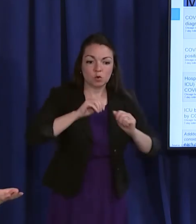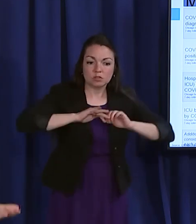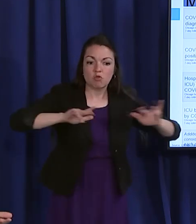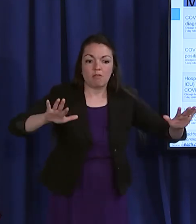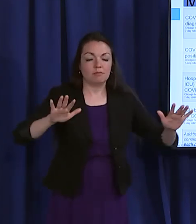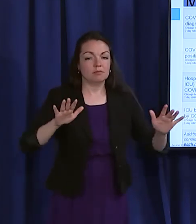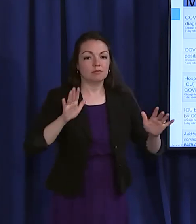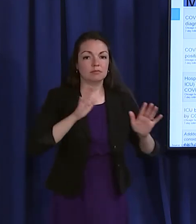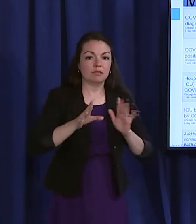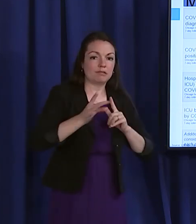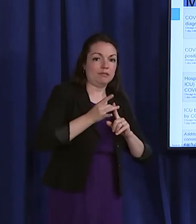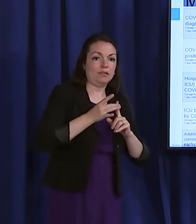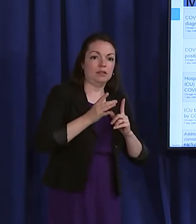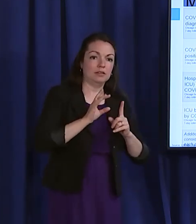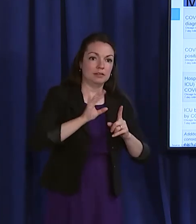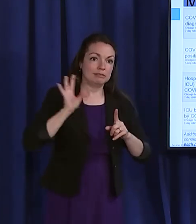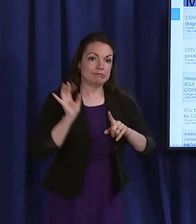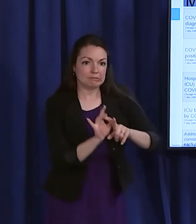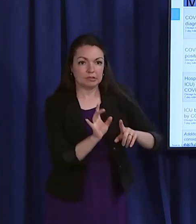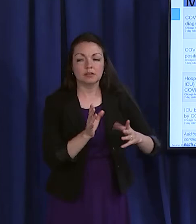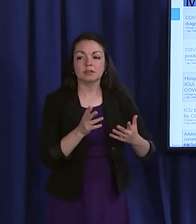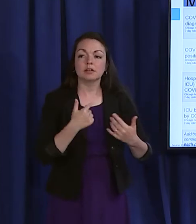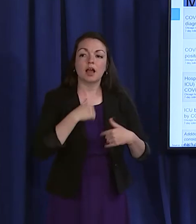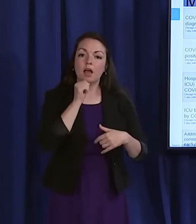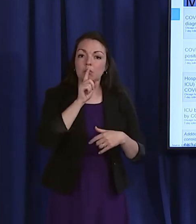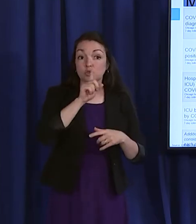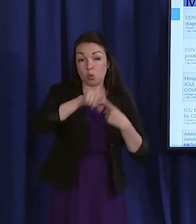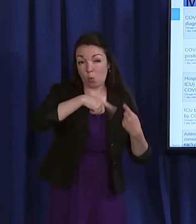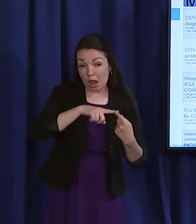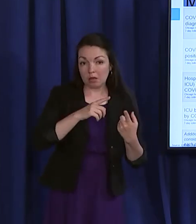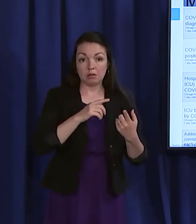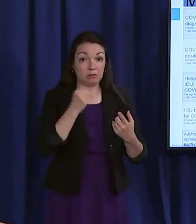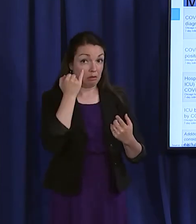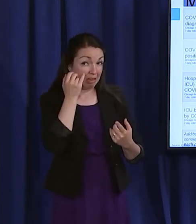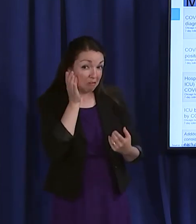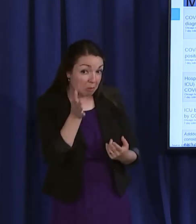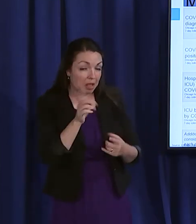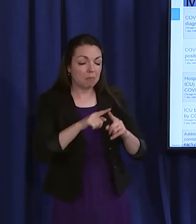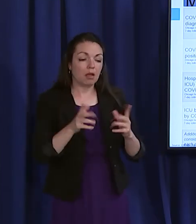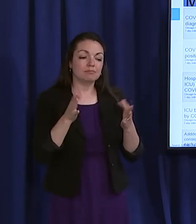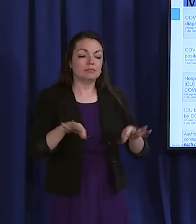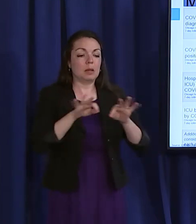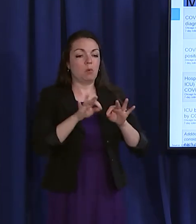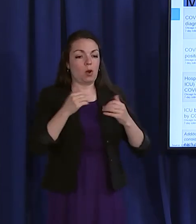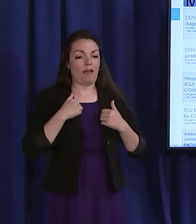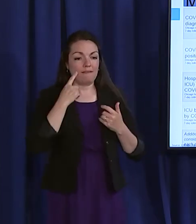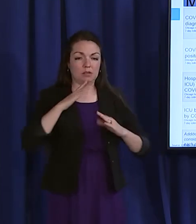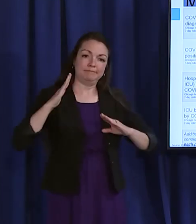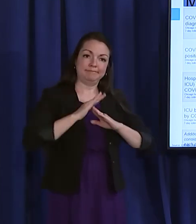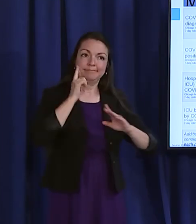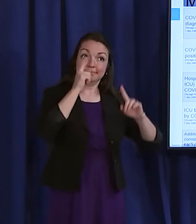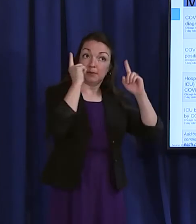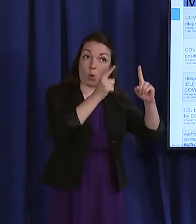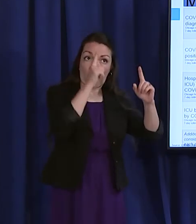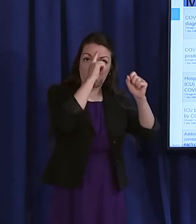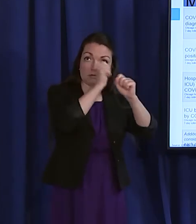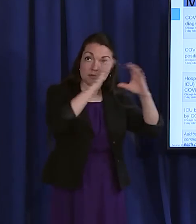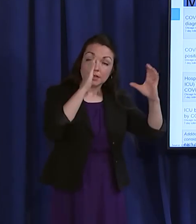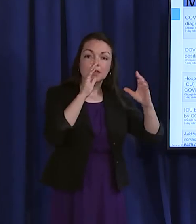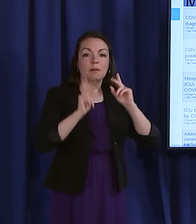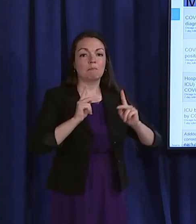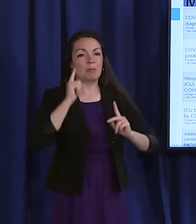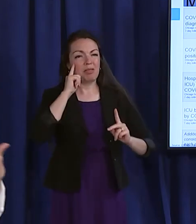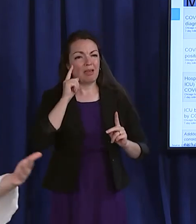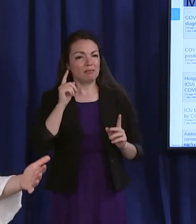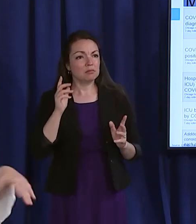get there. I don't know for sure if or when we will, but we felt like it was important to set, that sort of ultimate goal, because people tend to think in black and